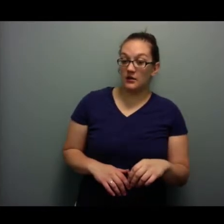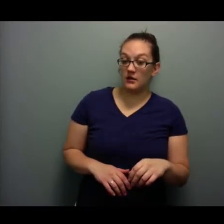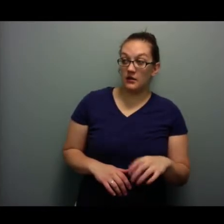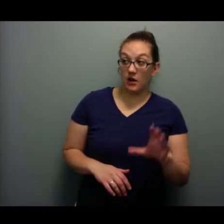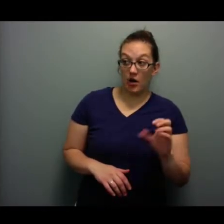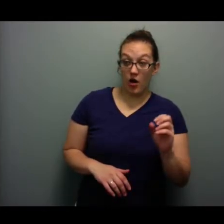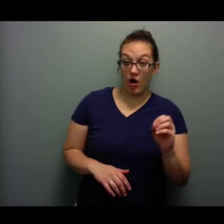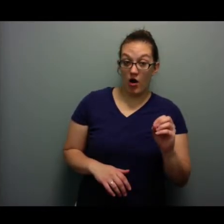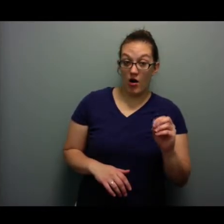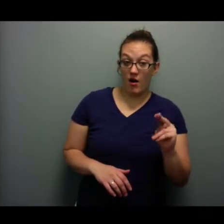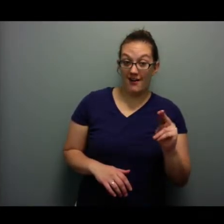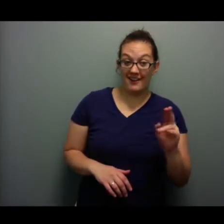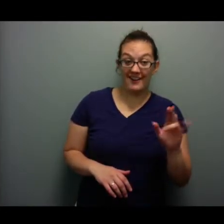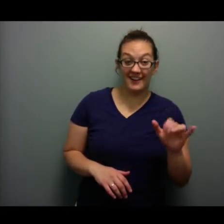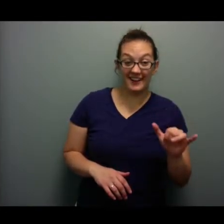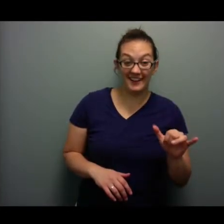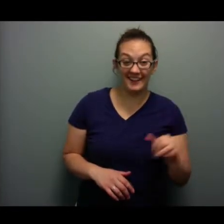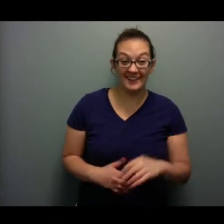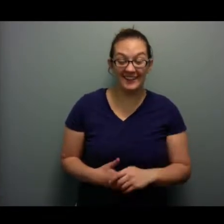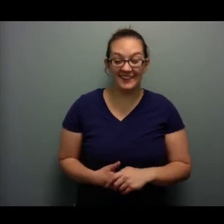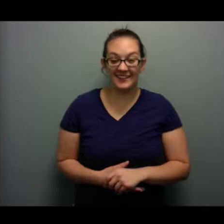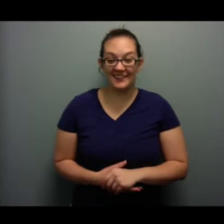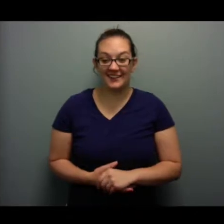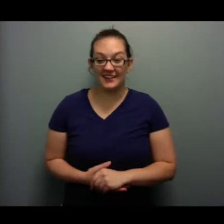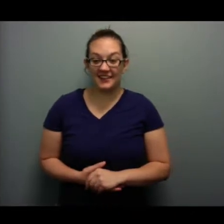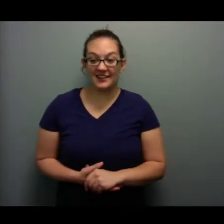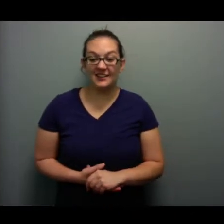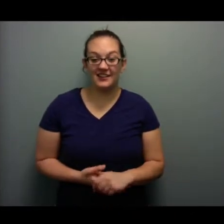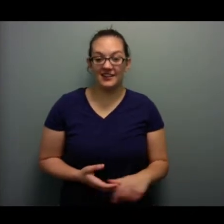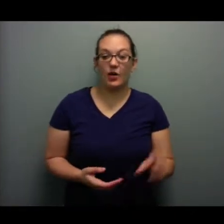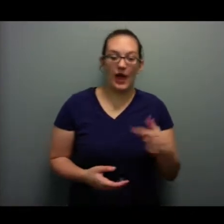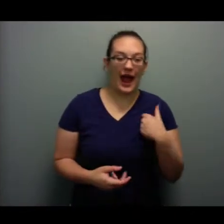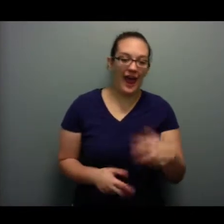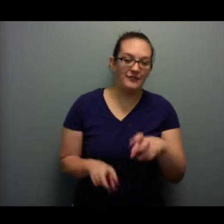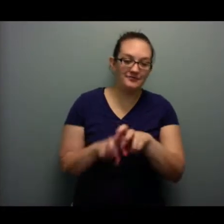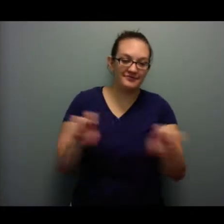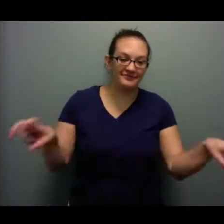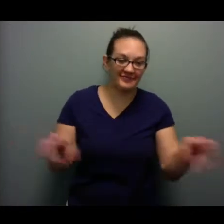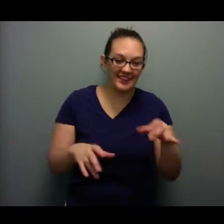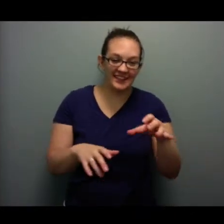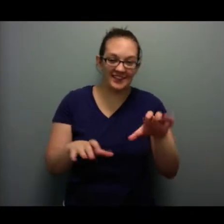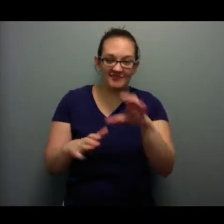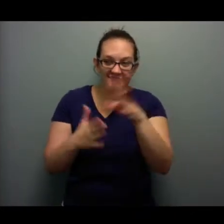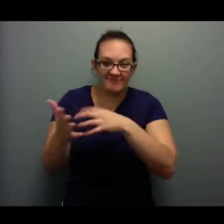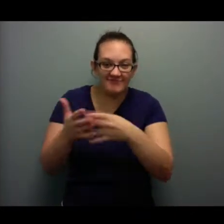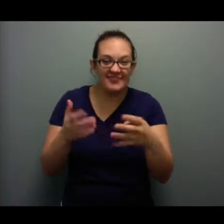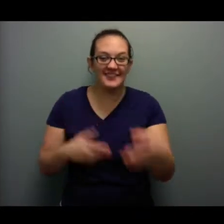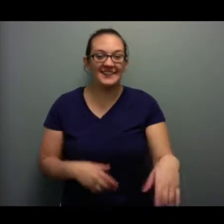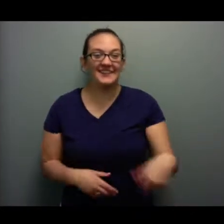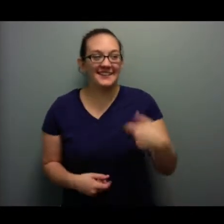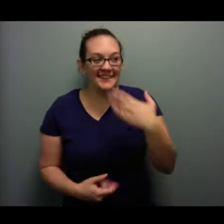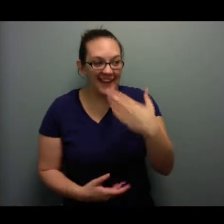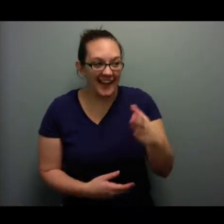Connie? Okay, Connie. I have a seating chart here, so I apologize. Okay, thank you, Connie.